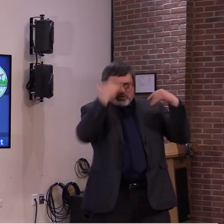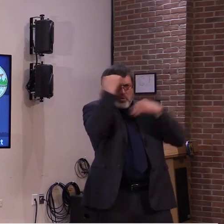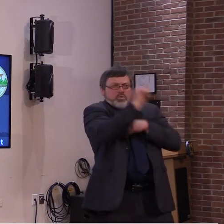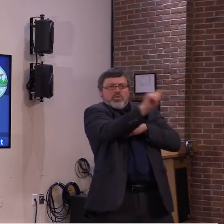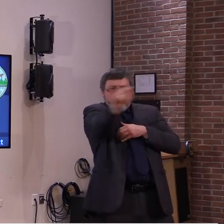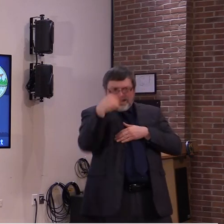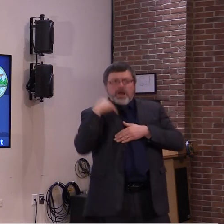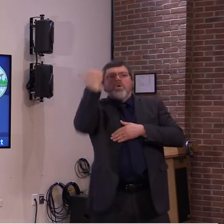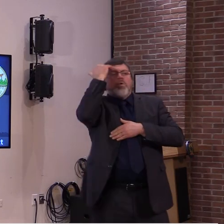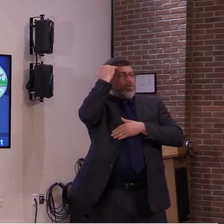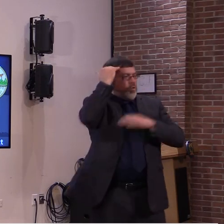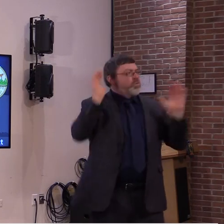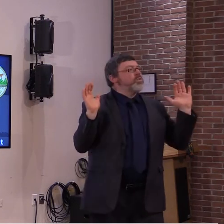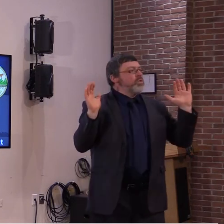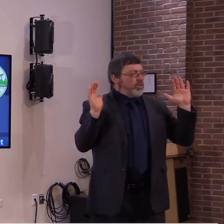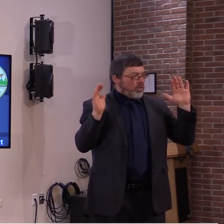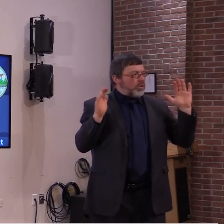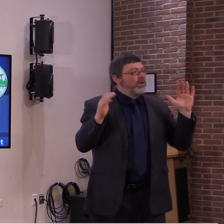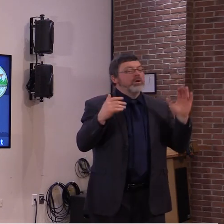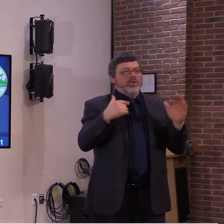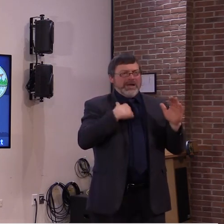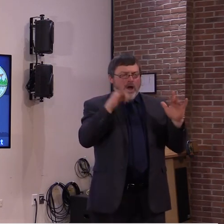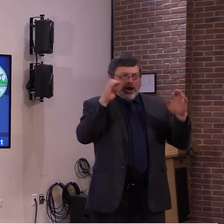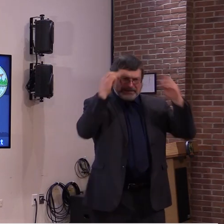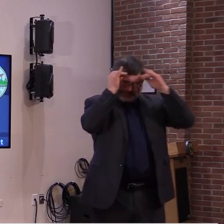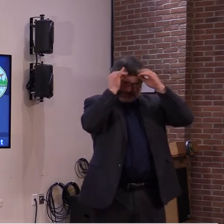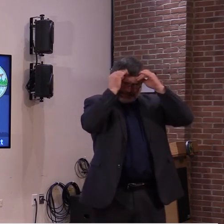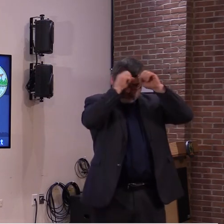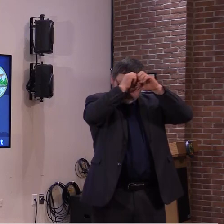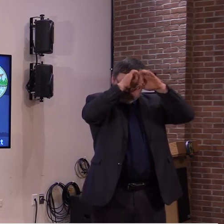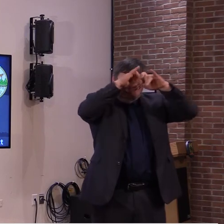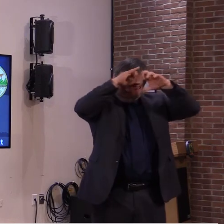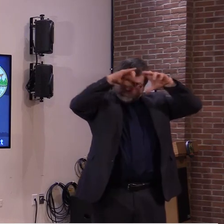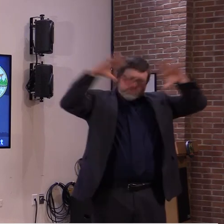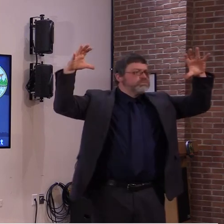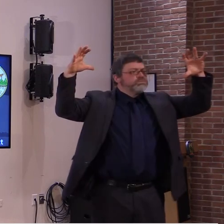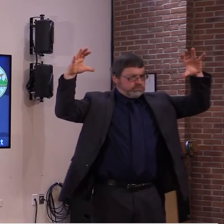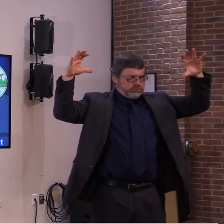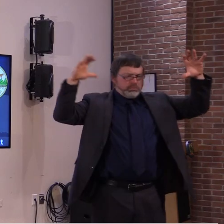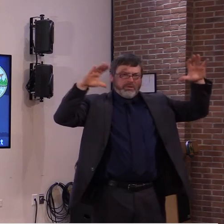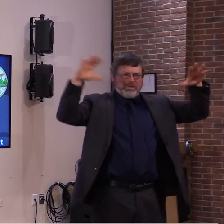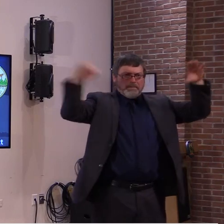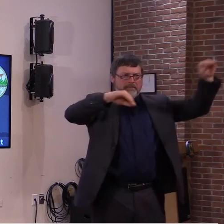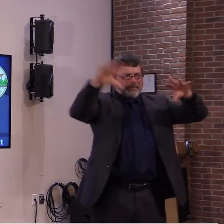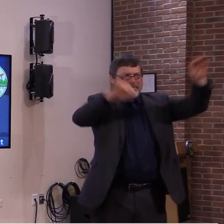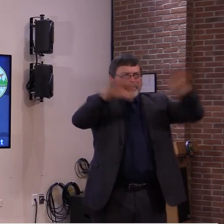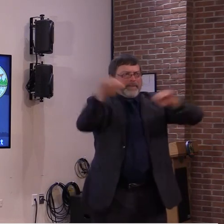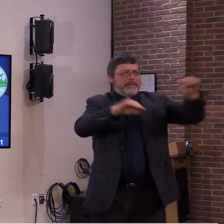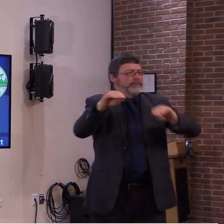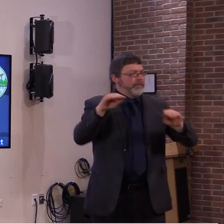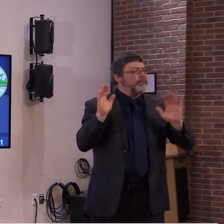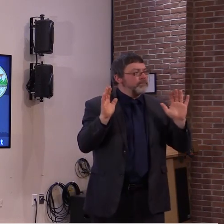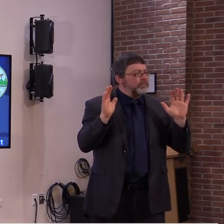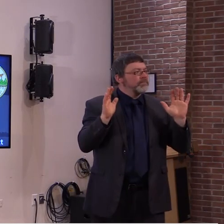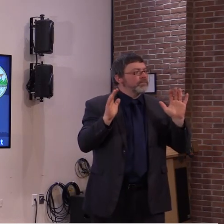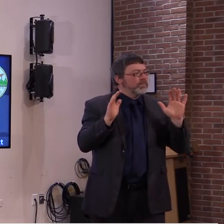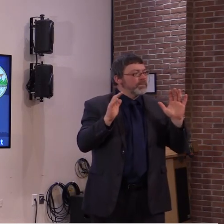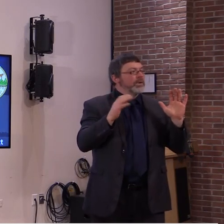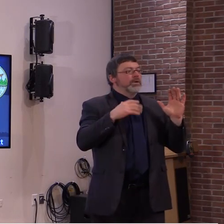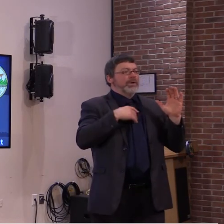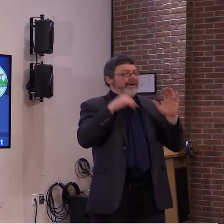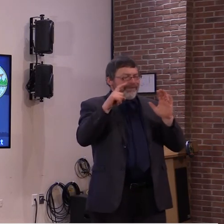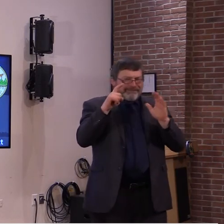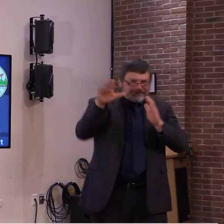allocate the so far limited supplies of vaccine we're receiving. Vermonters will know when it's your turn to step up